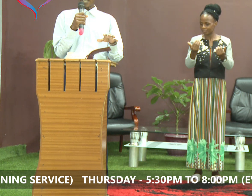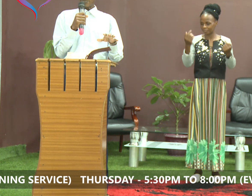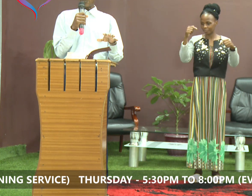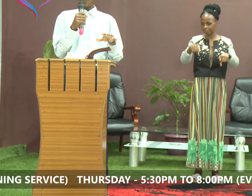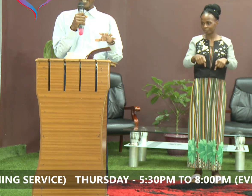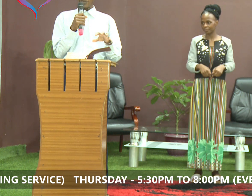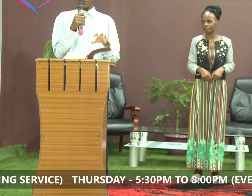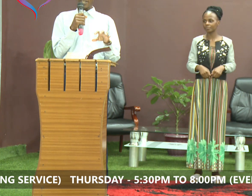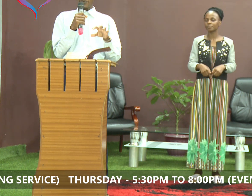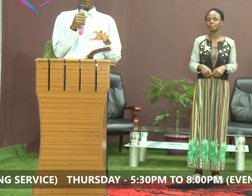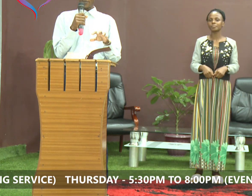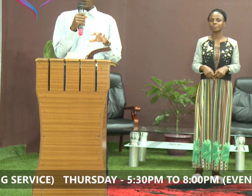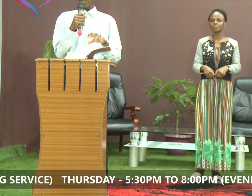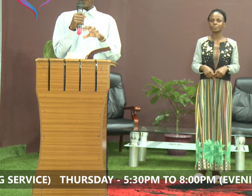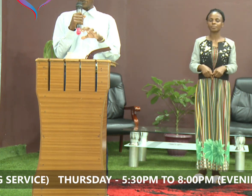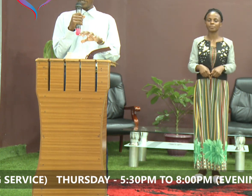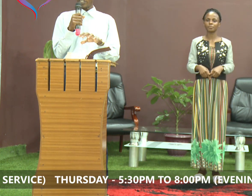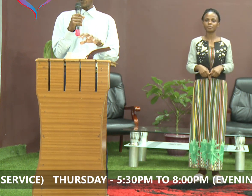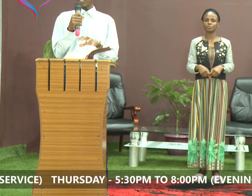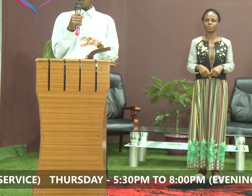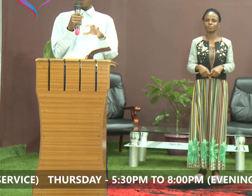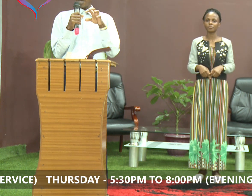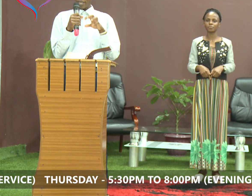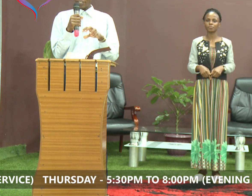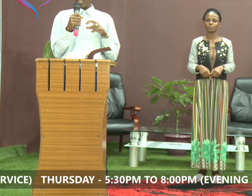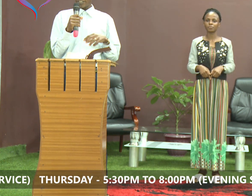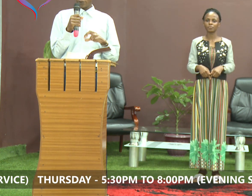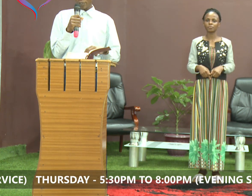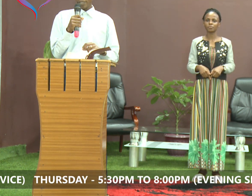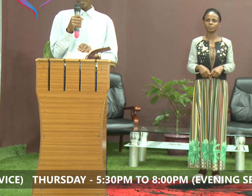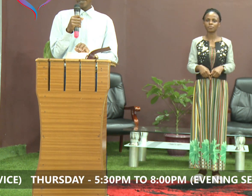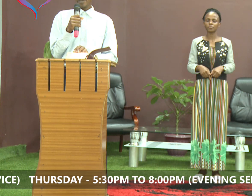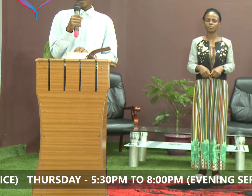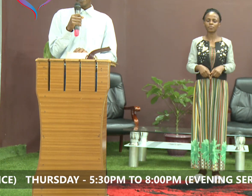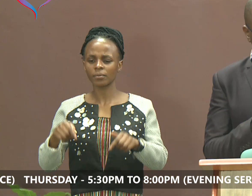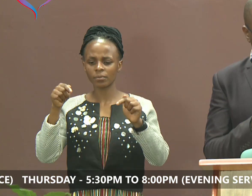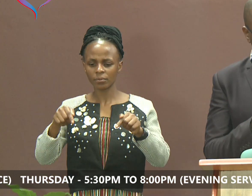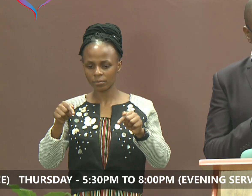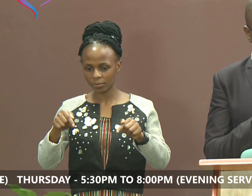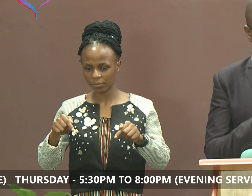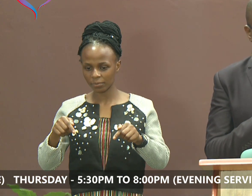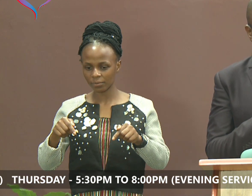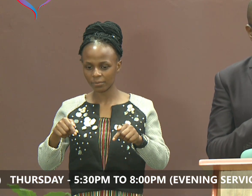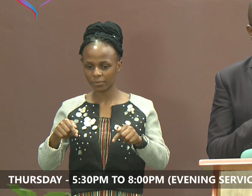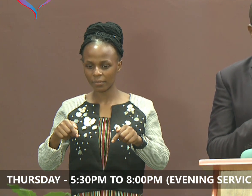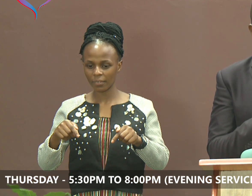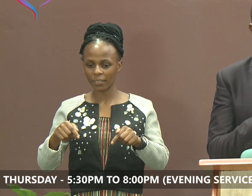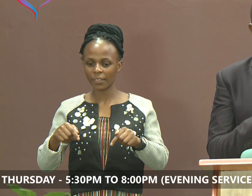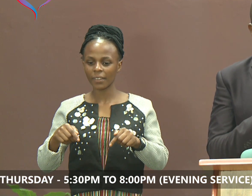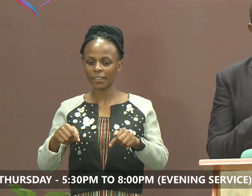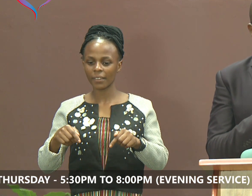in must be very different from the environment in which our marriage is today. Olwaliro musoke mu kigwo